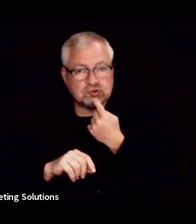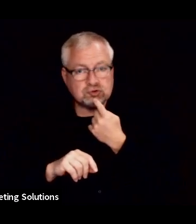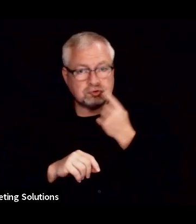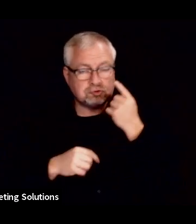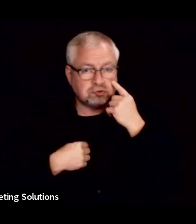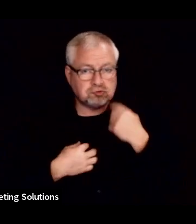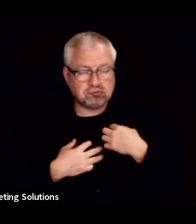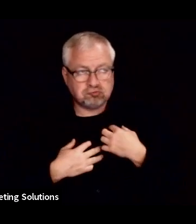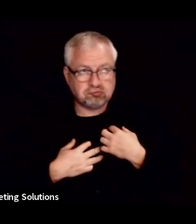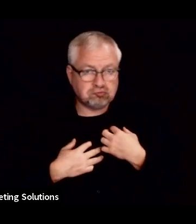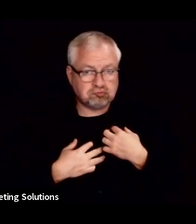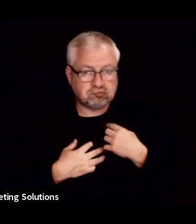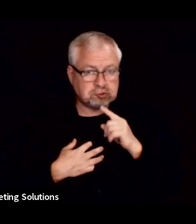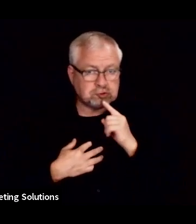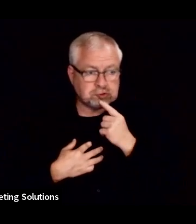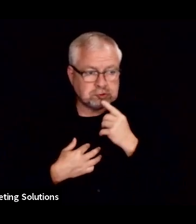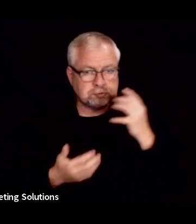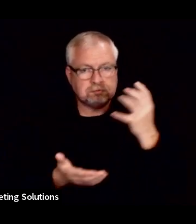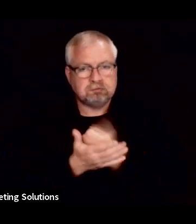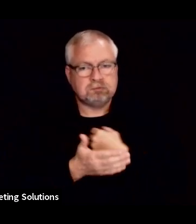as tempting to be outside.